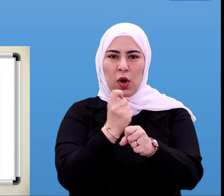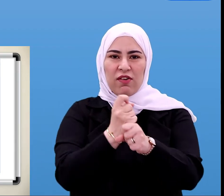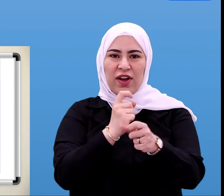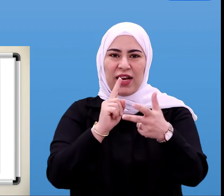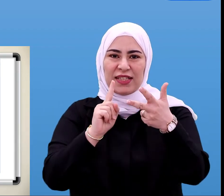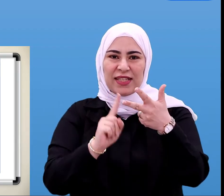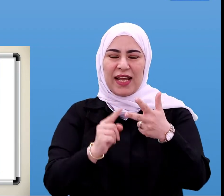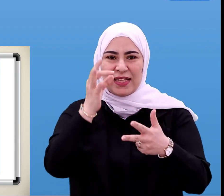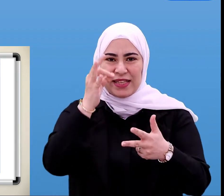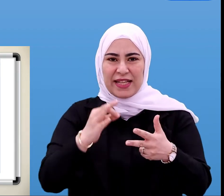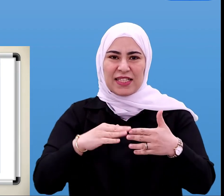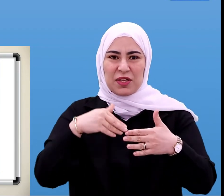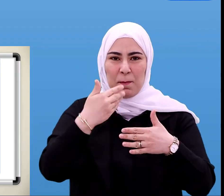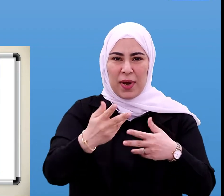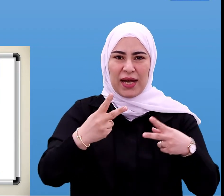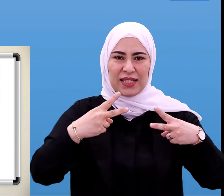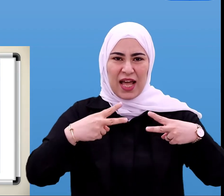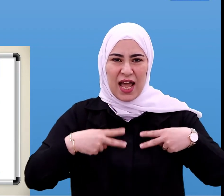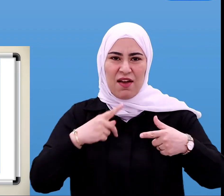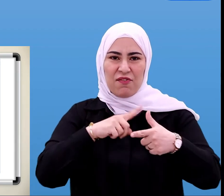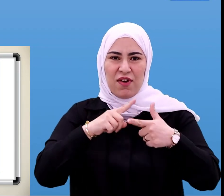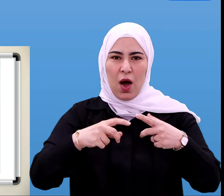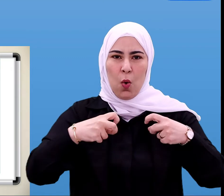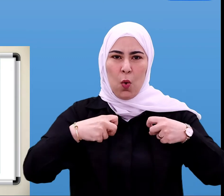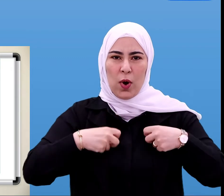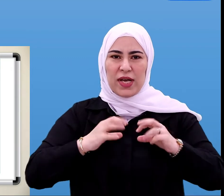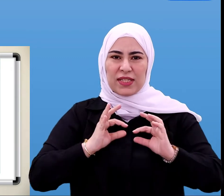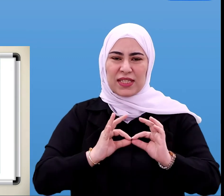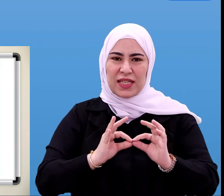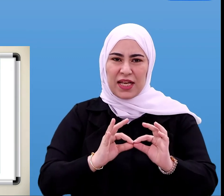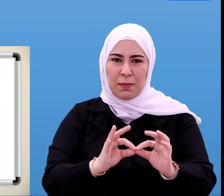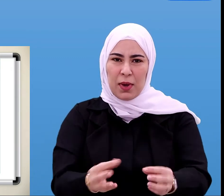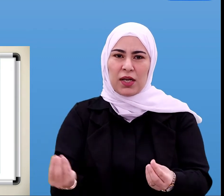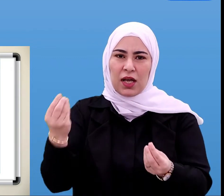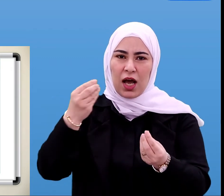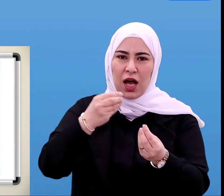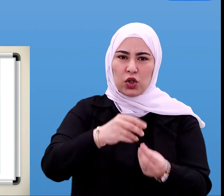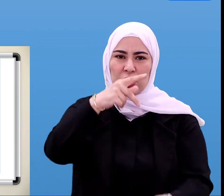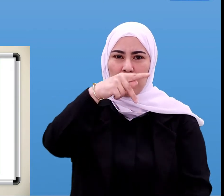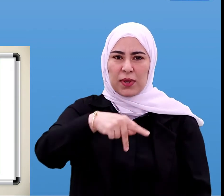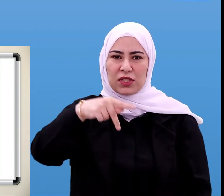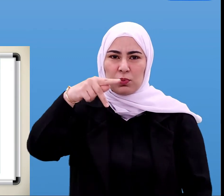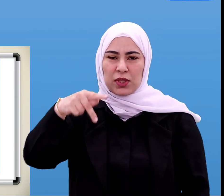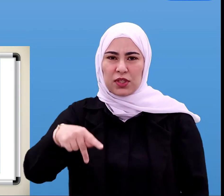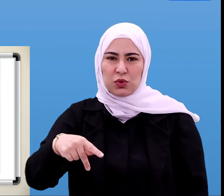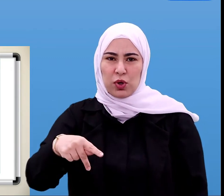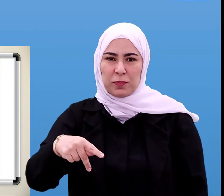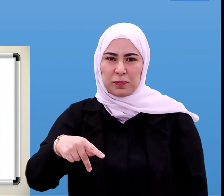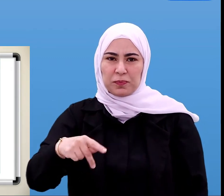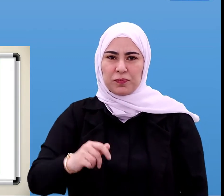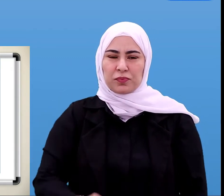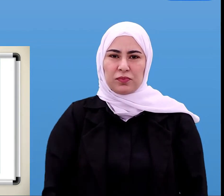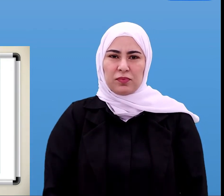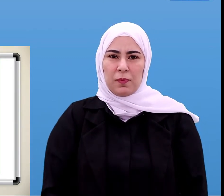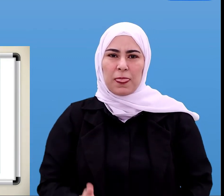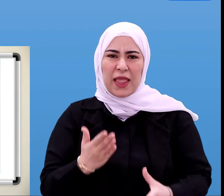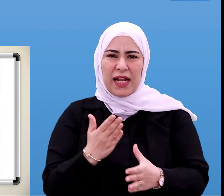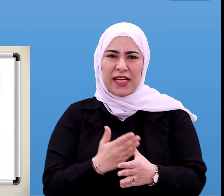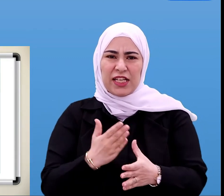has always in the past participle. Now you may ask yourself, why did I use have in this sentence and